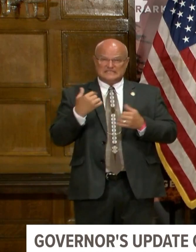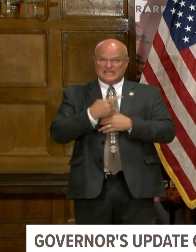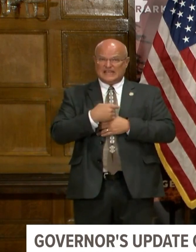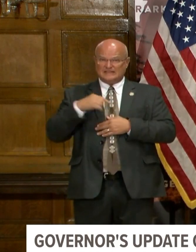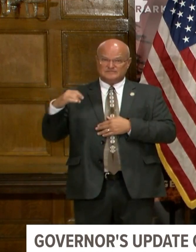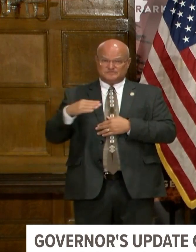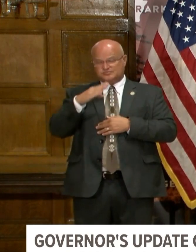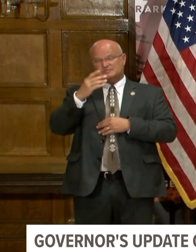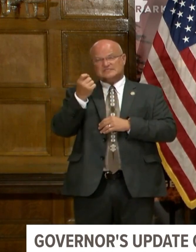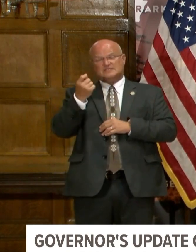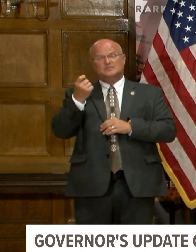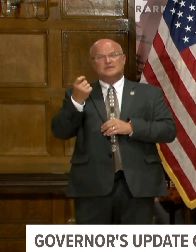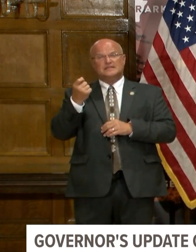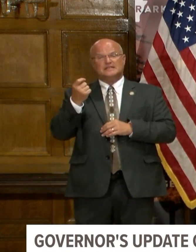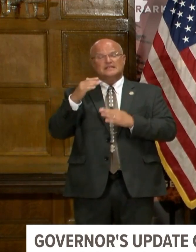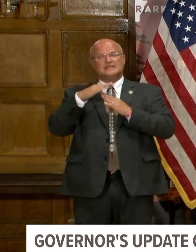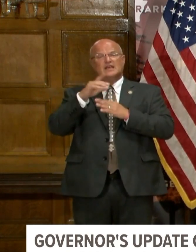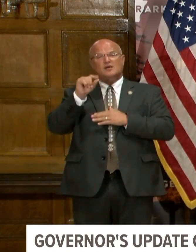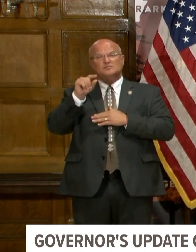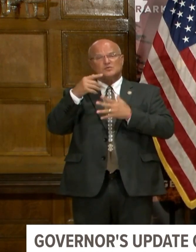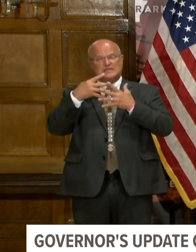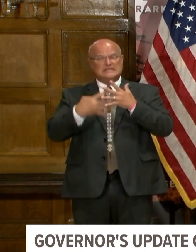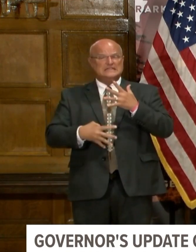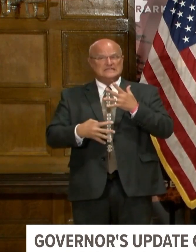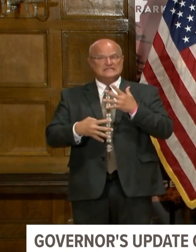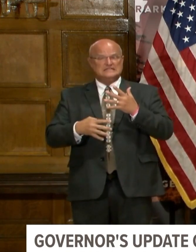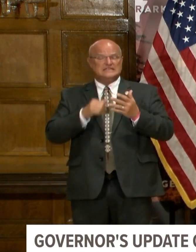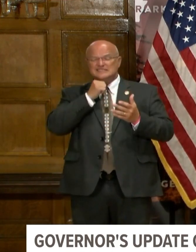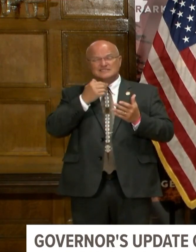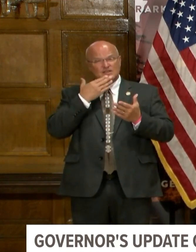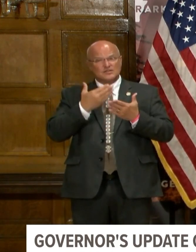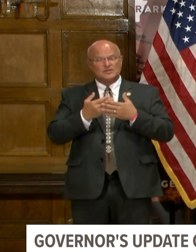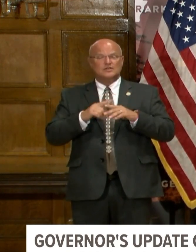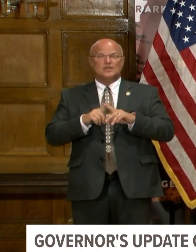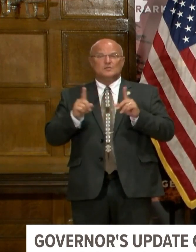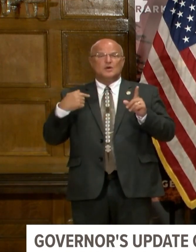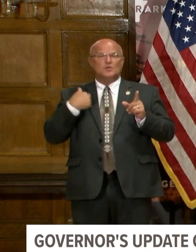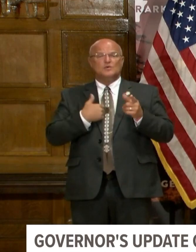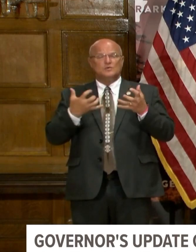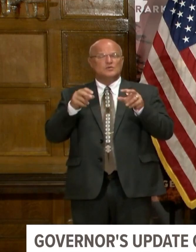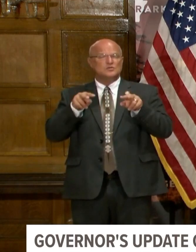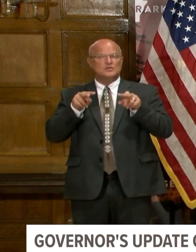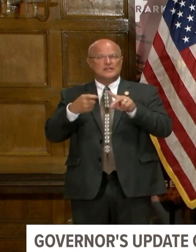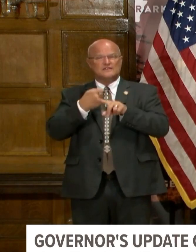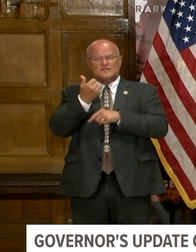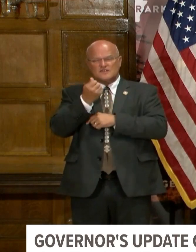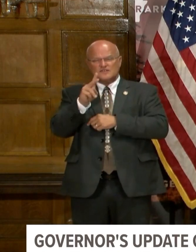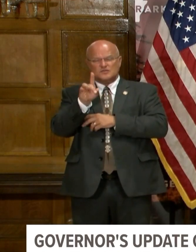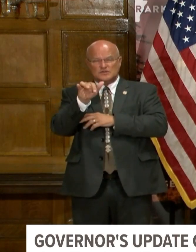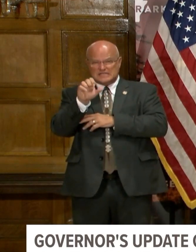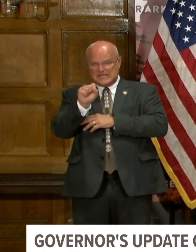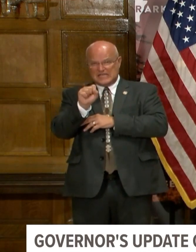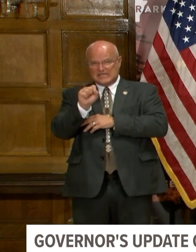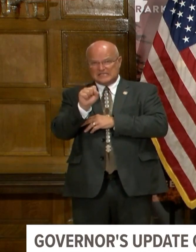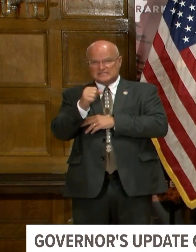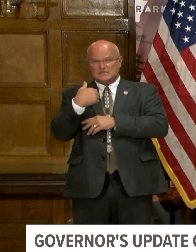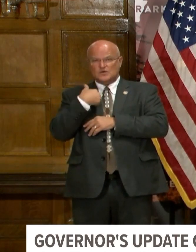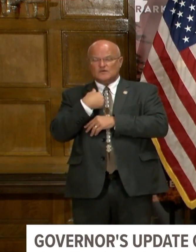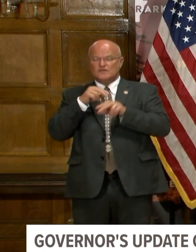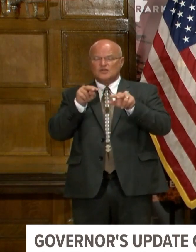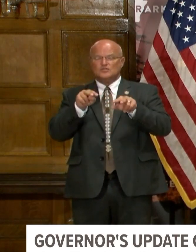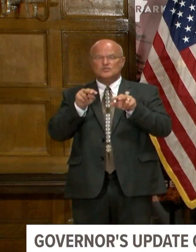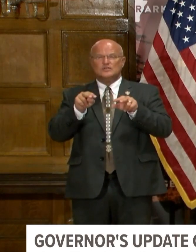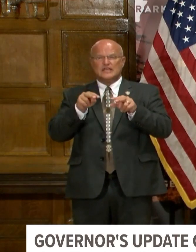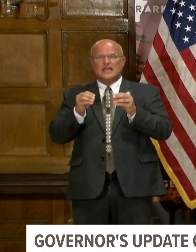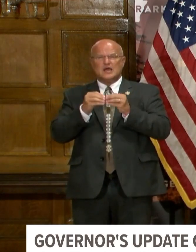had them back on the top 20 list, and that's not good, but we want to look at it for a couple of days, and we've got to look